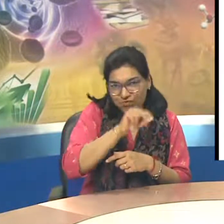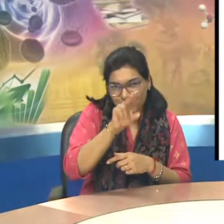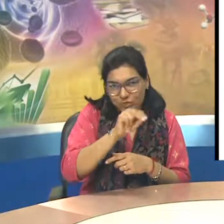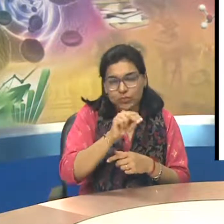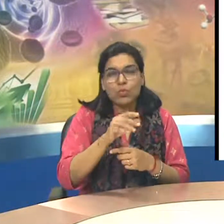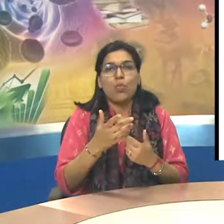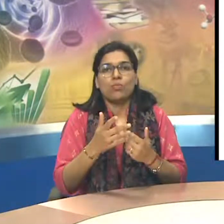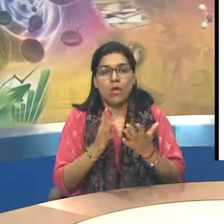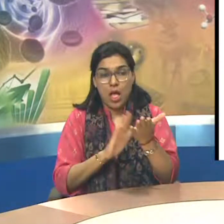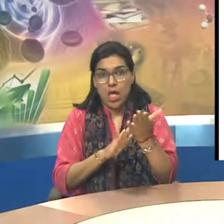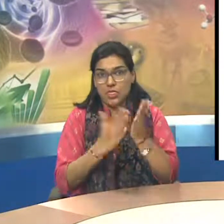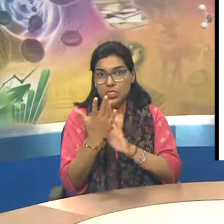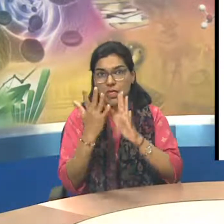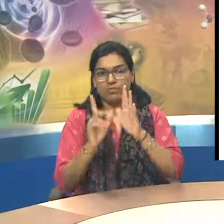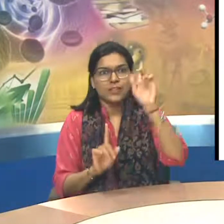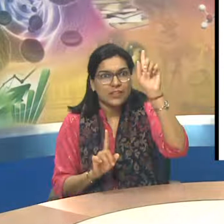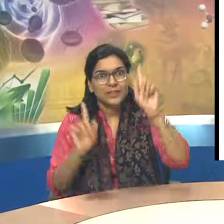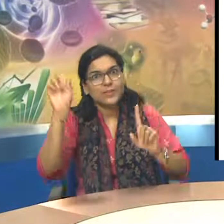is termed as